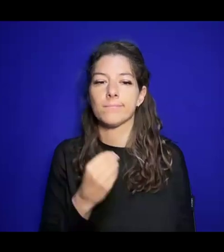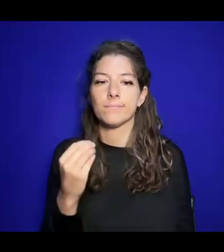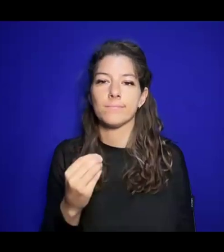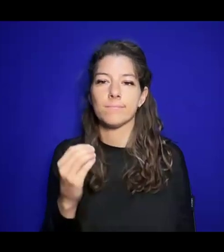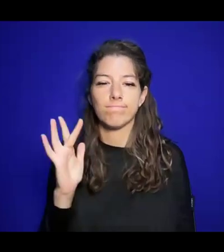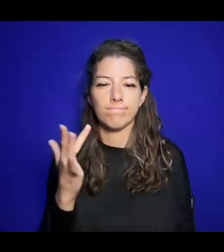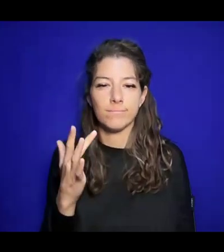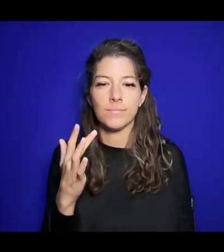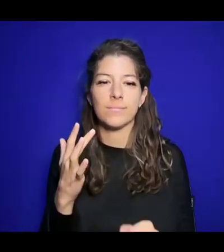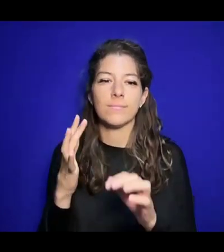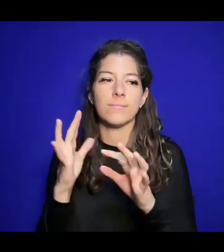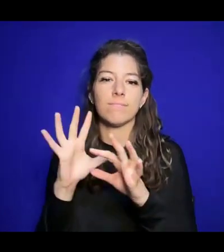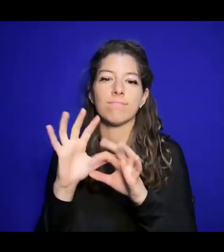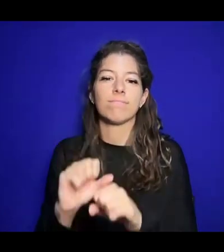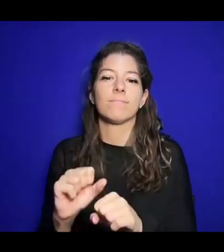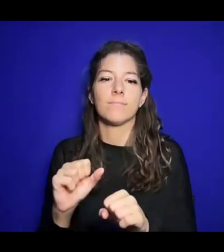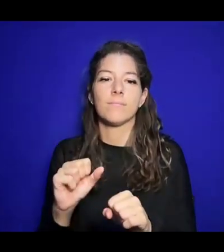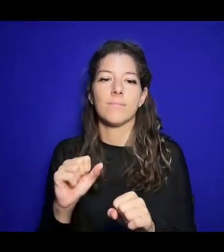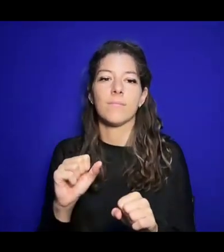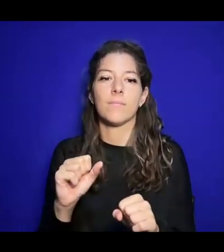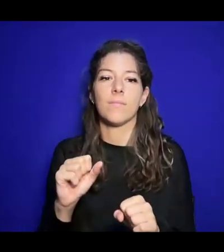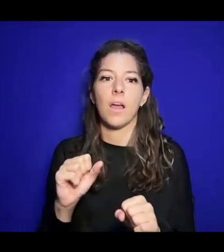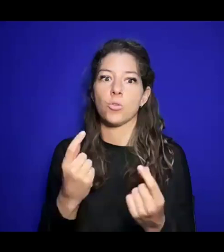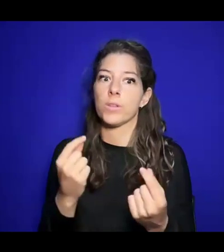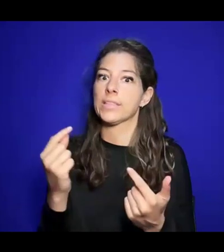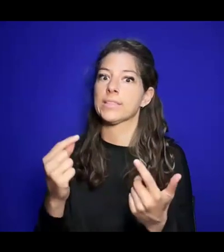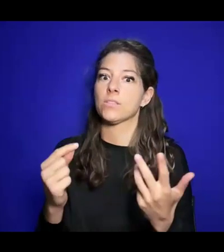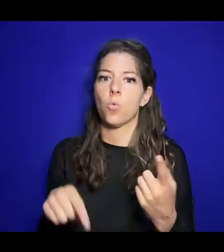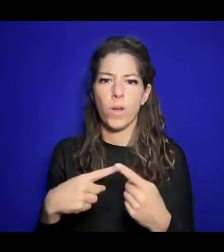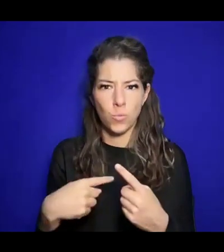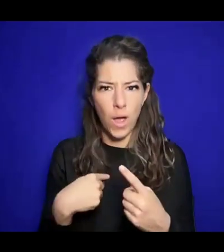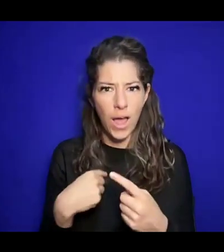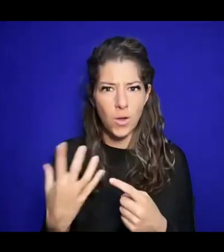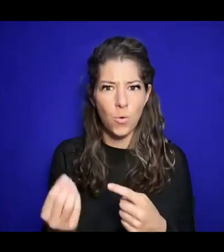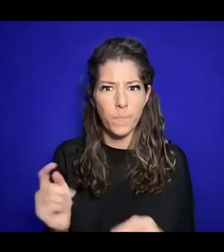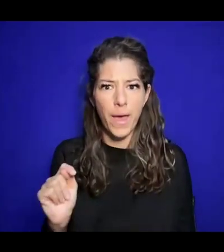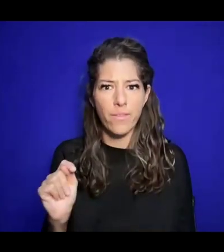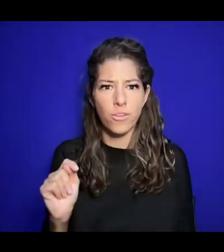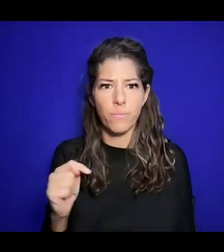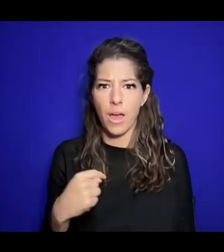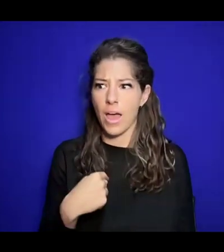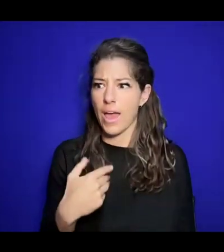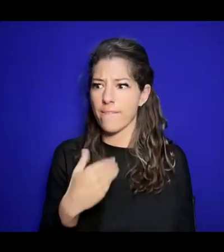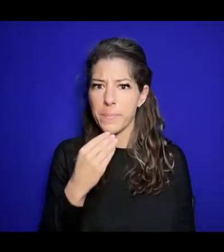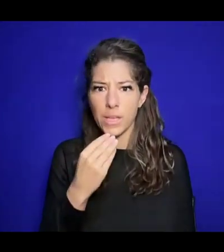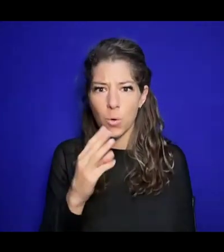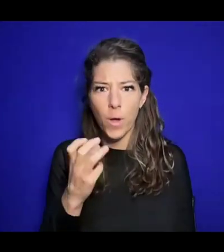onerous that the plan that I'll just be now I do this. When do I get to go to the bathroom? When do I get to have a meal?